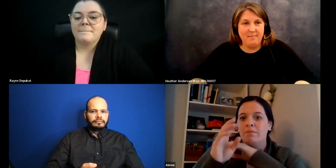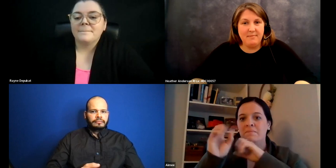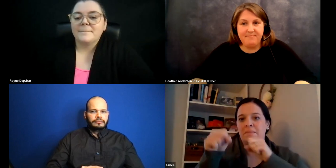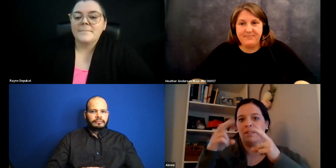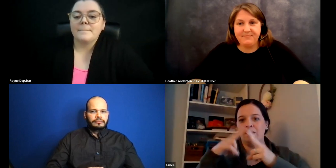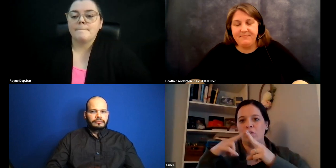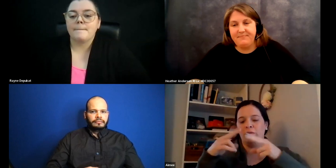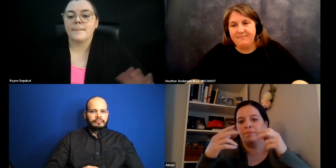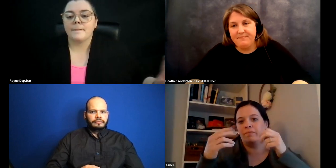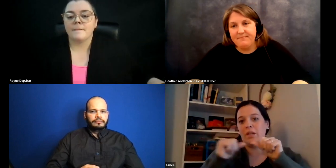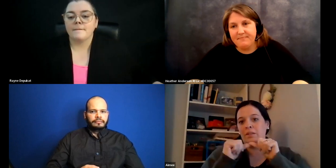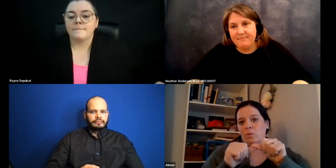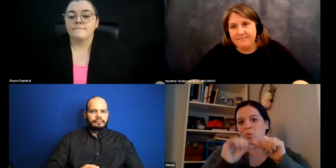Amy?